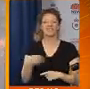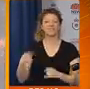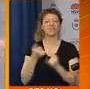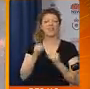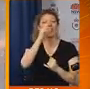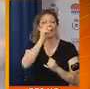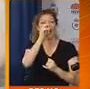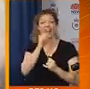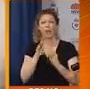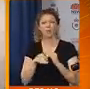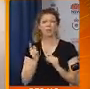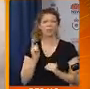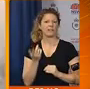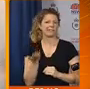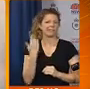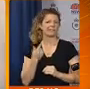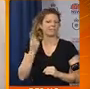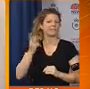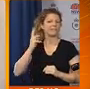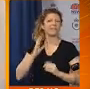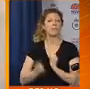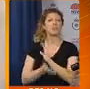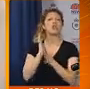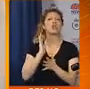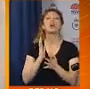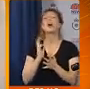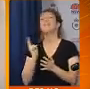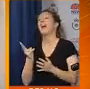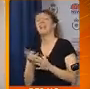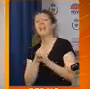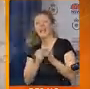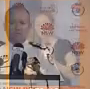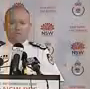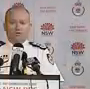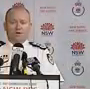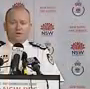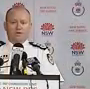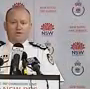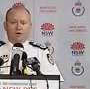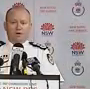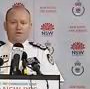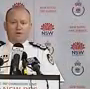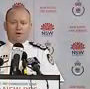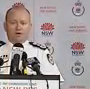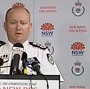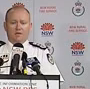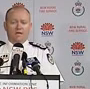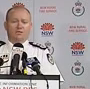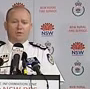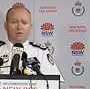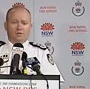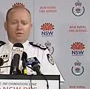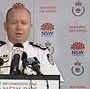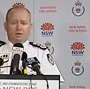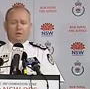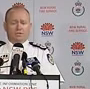because they were only burnt in recent years. You add on to that elevated humidities or indeed some shower activity, and we had